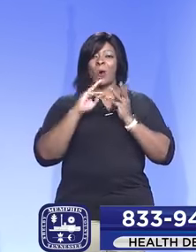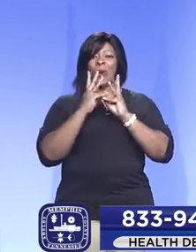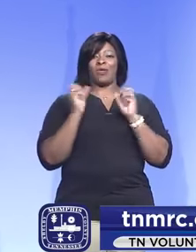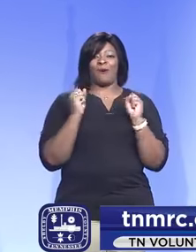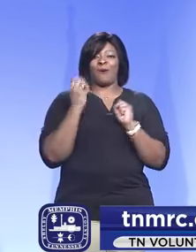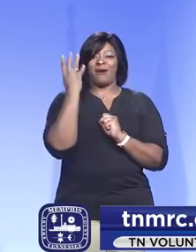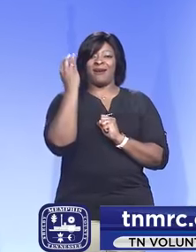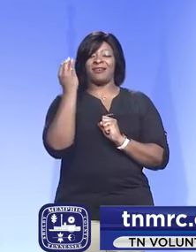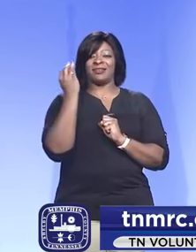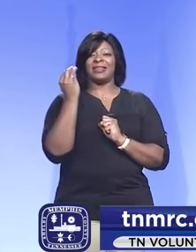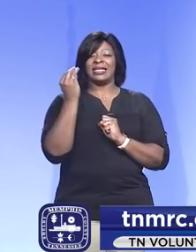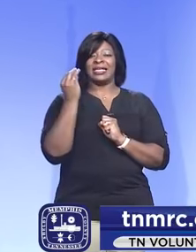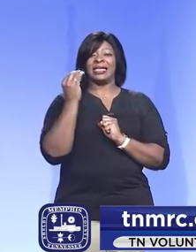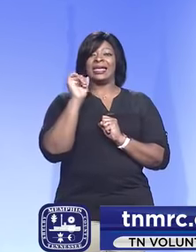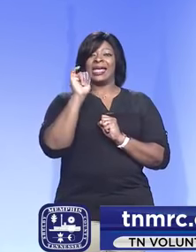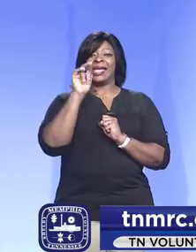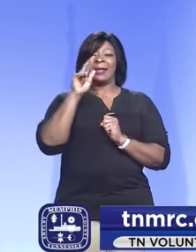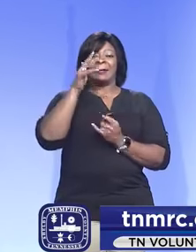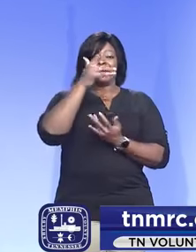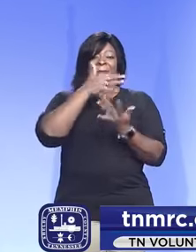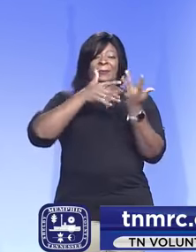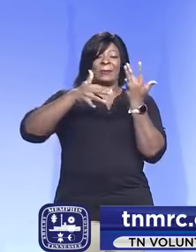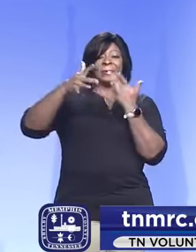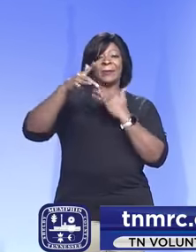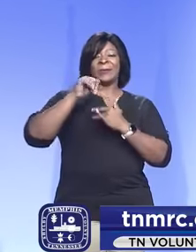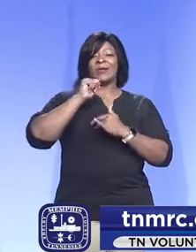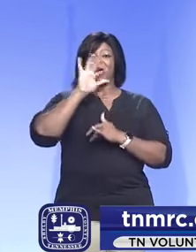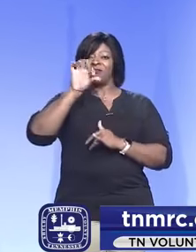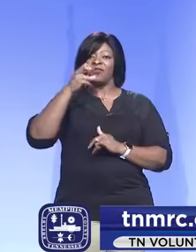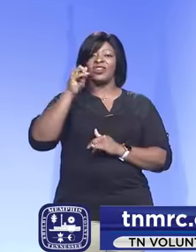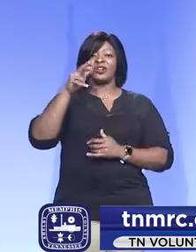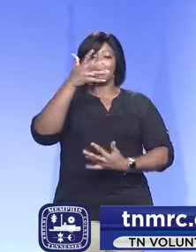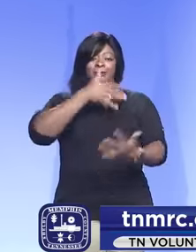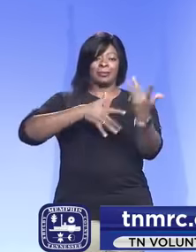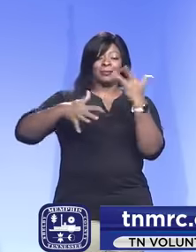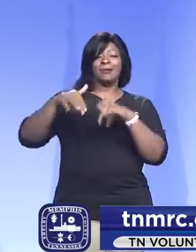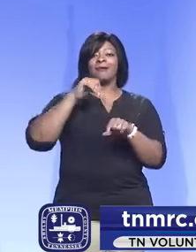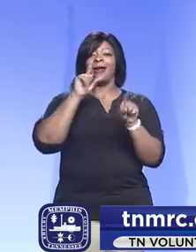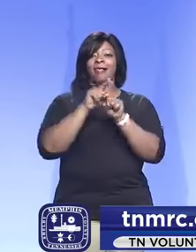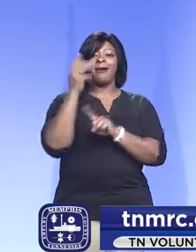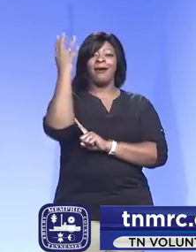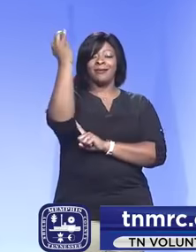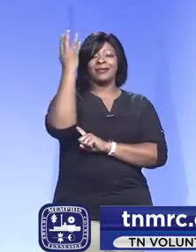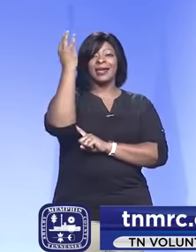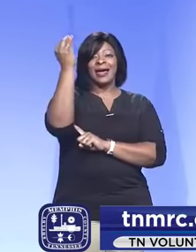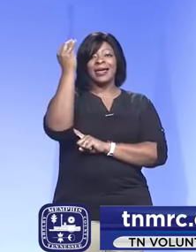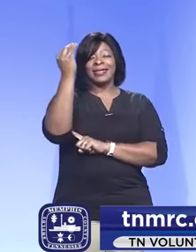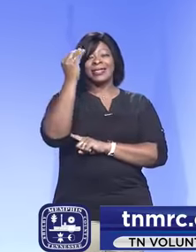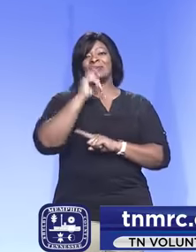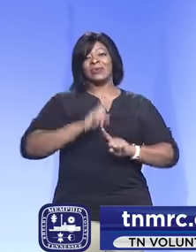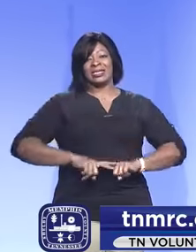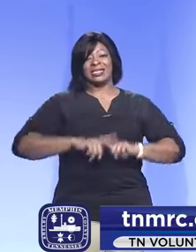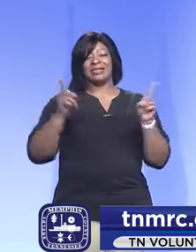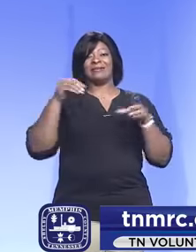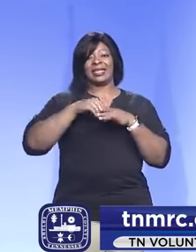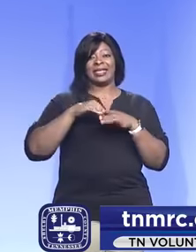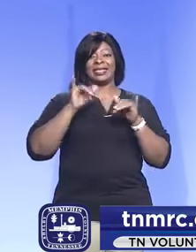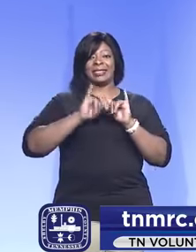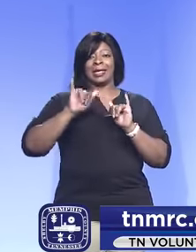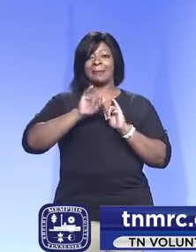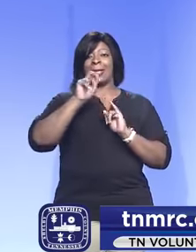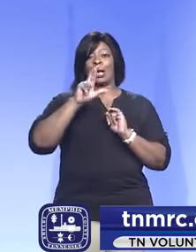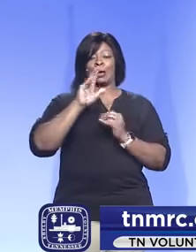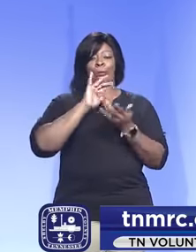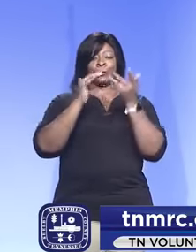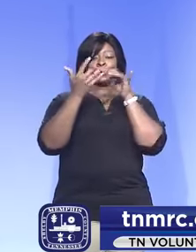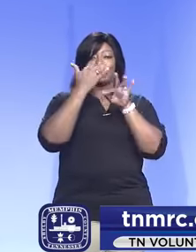weather, ventilation in homes aren't as near as what ventilation outside is, and that